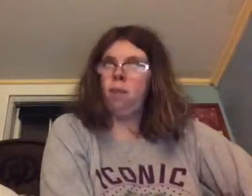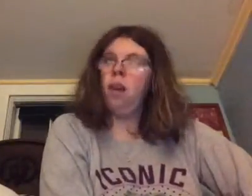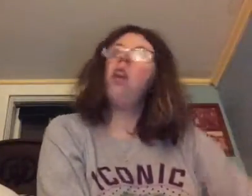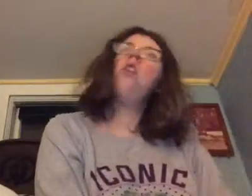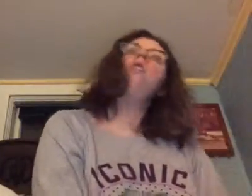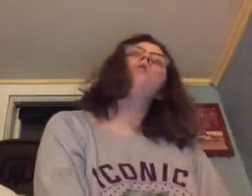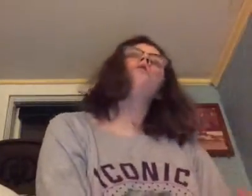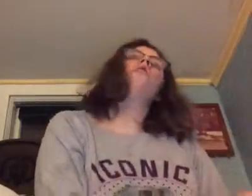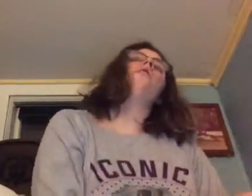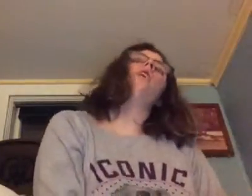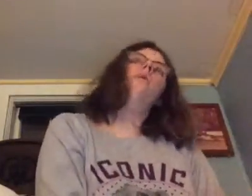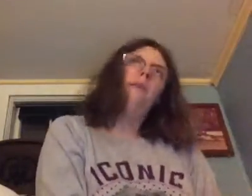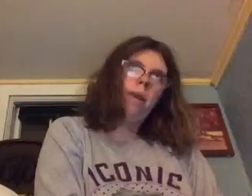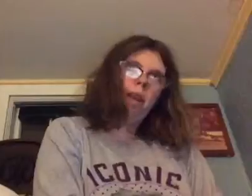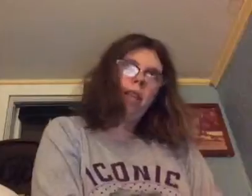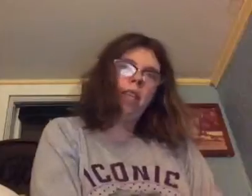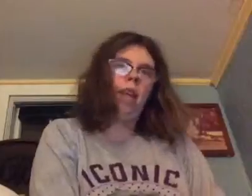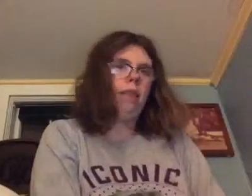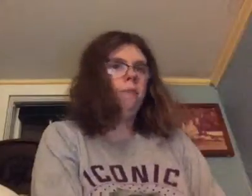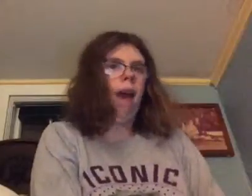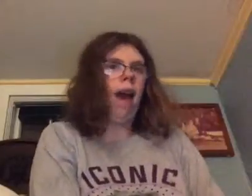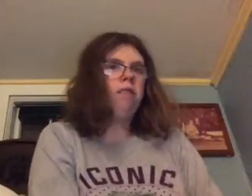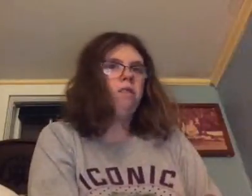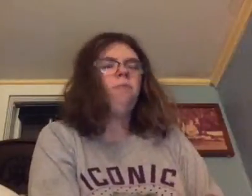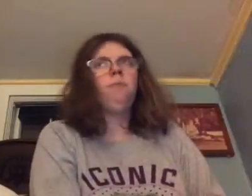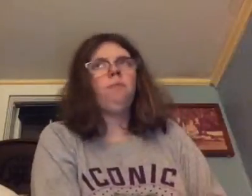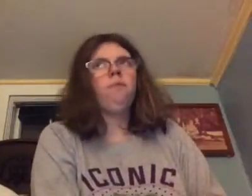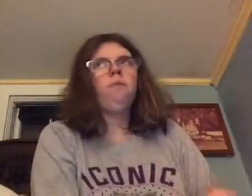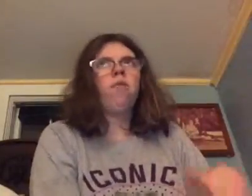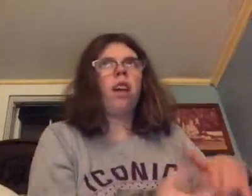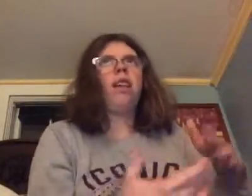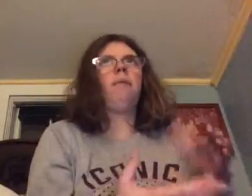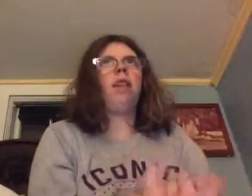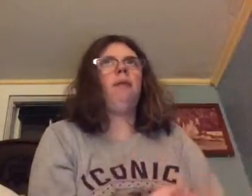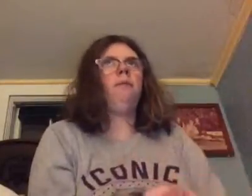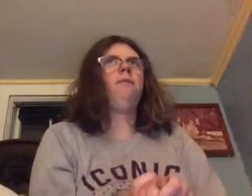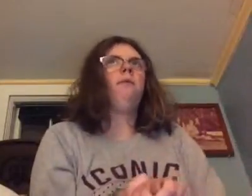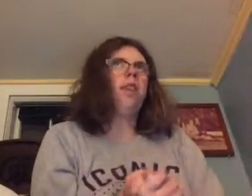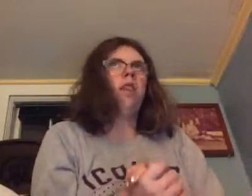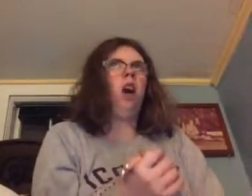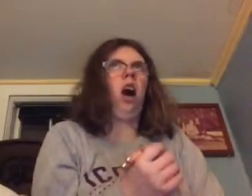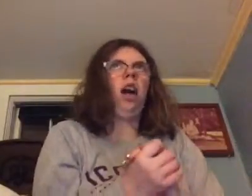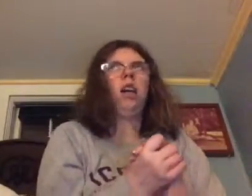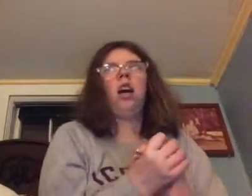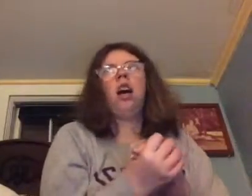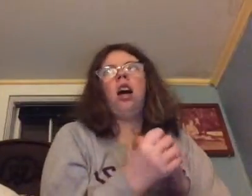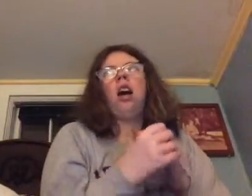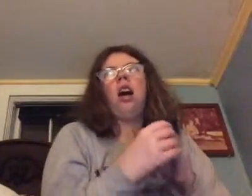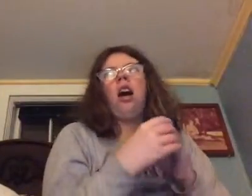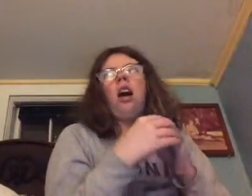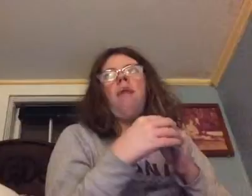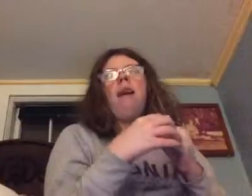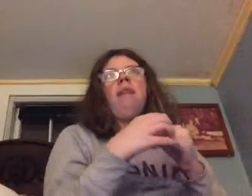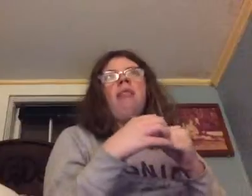Facebook. So I was like, you know what? I'm ready to let this pass. Accepted it. Really didn't talk. And